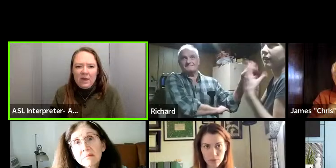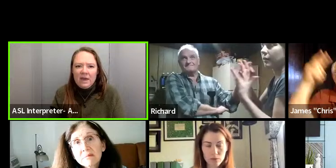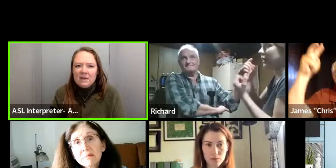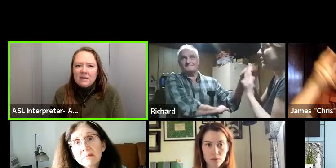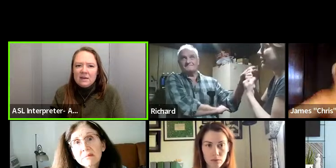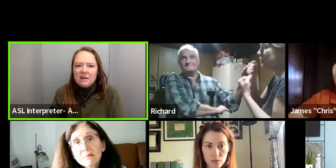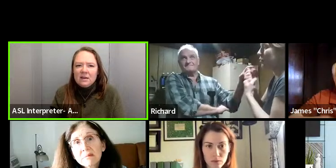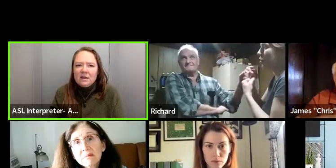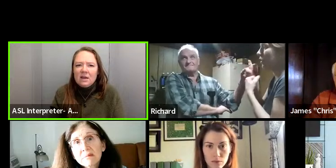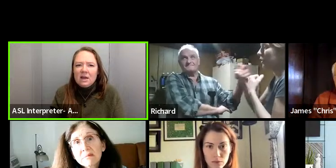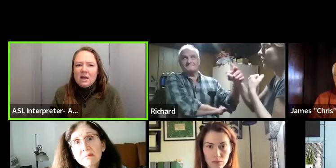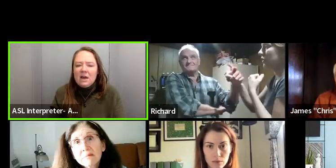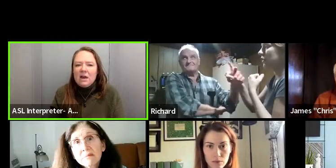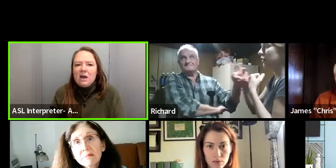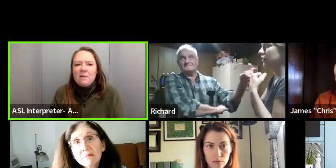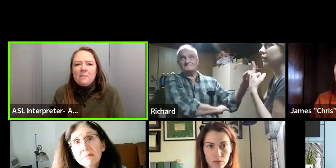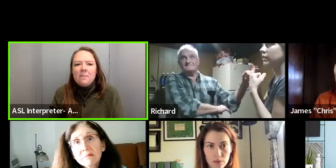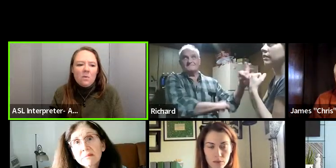Okay.